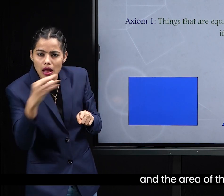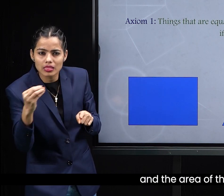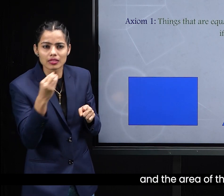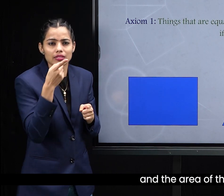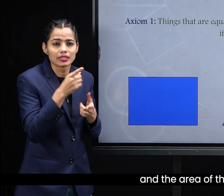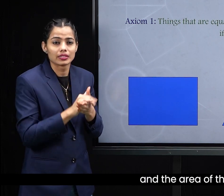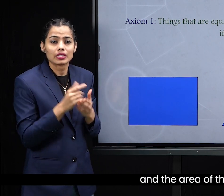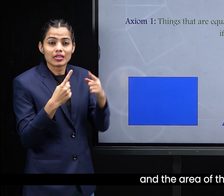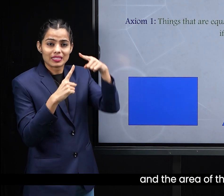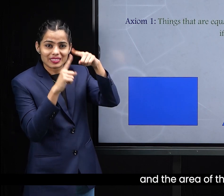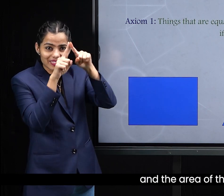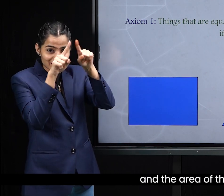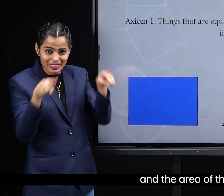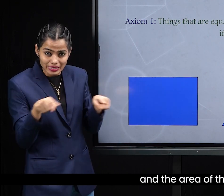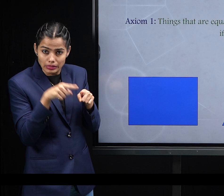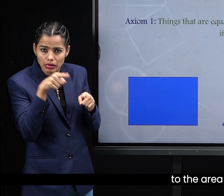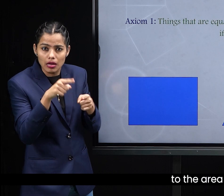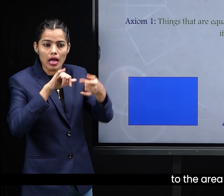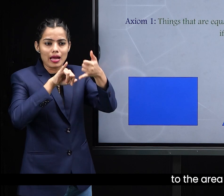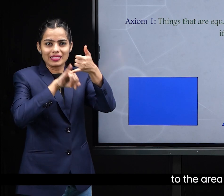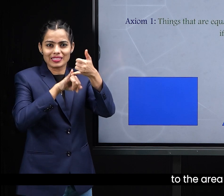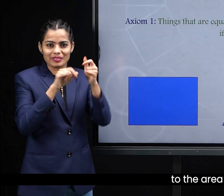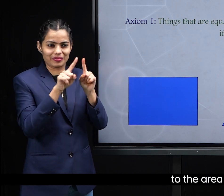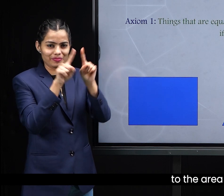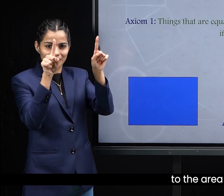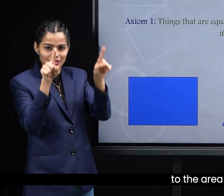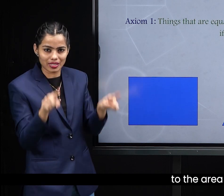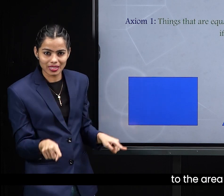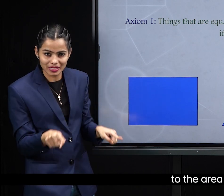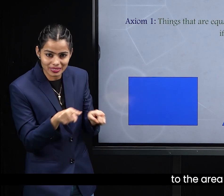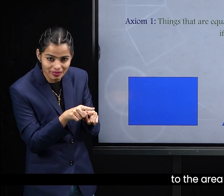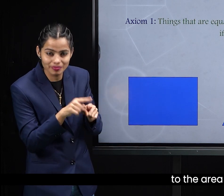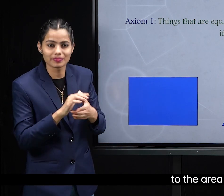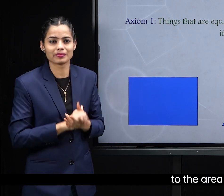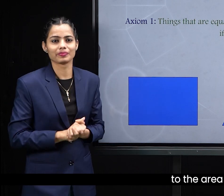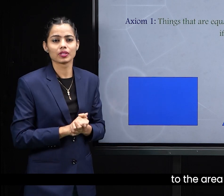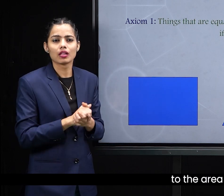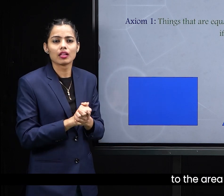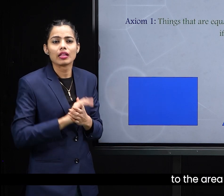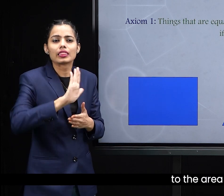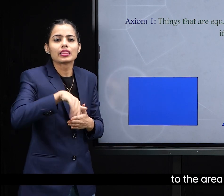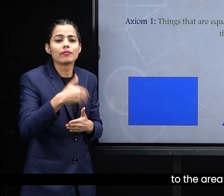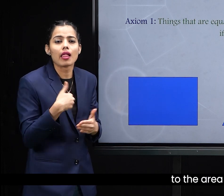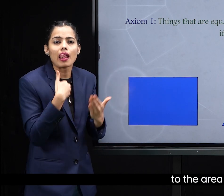area of that triangle is equal to the area of a square.